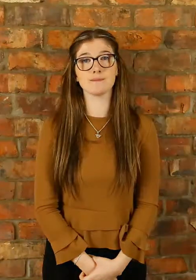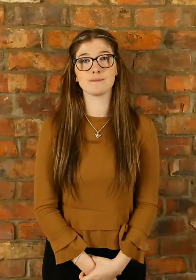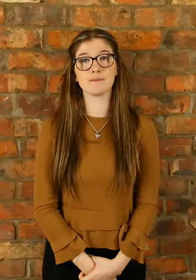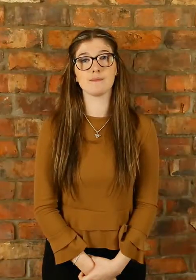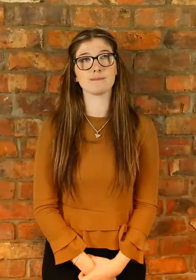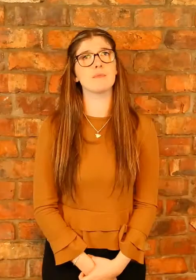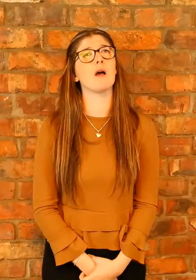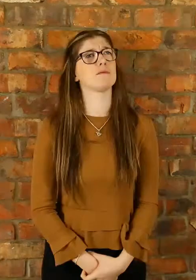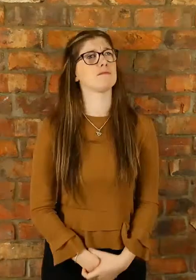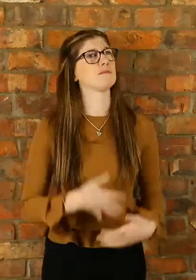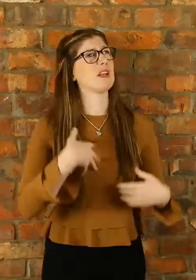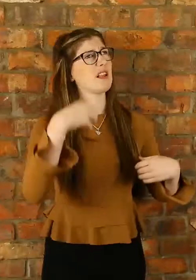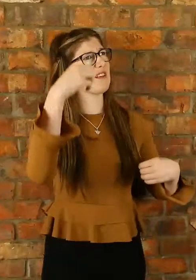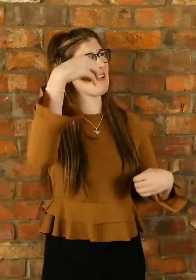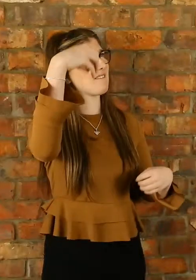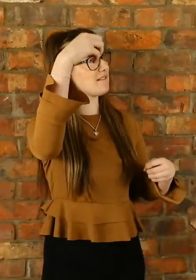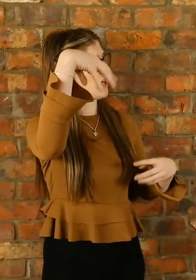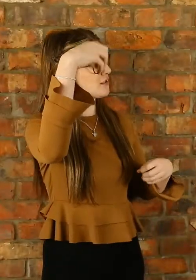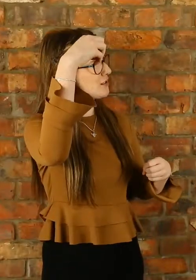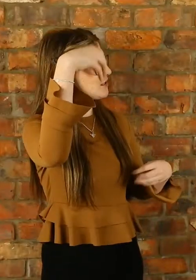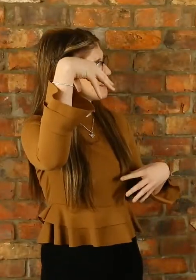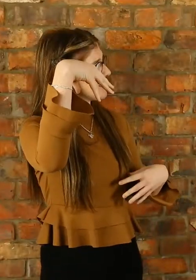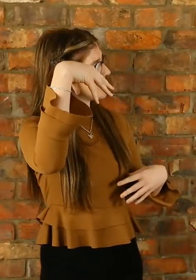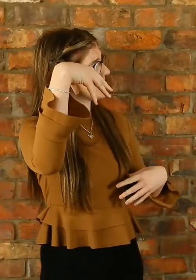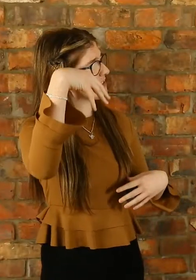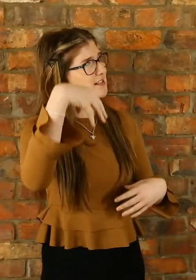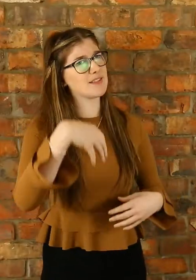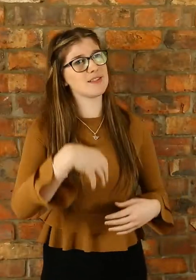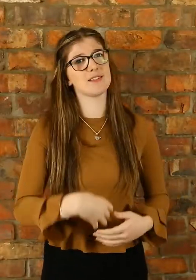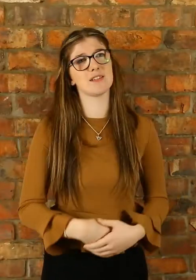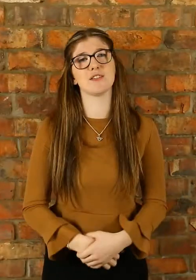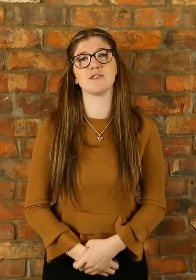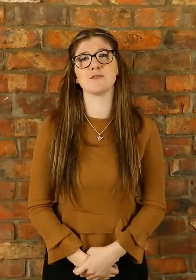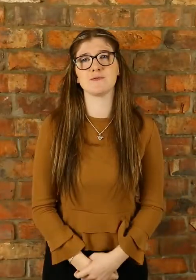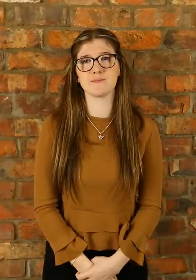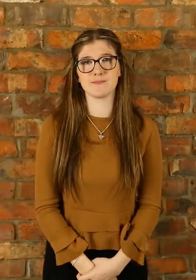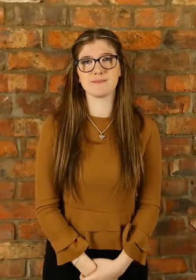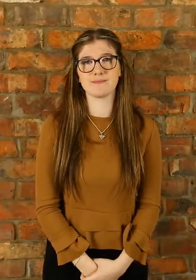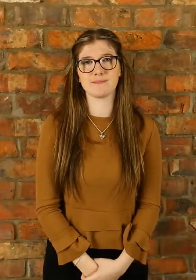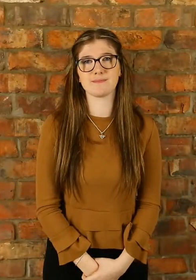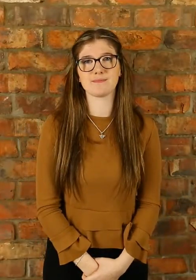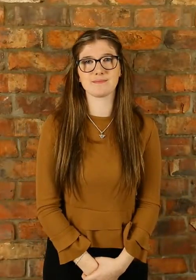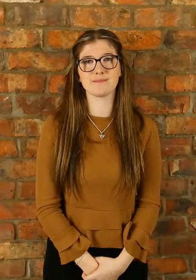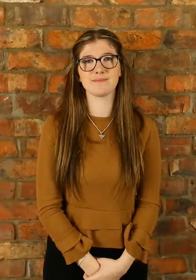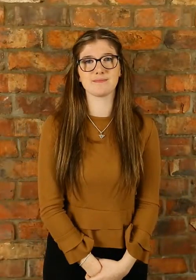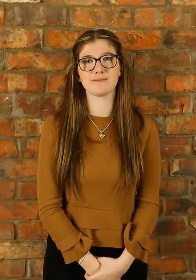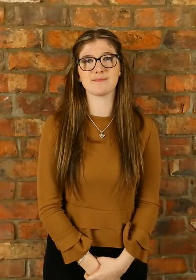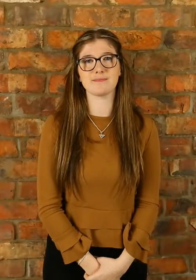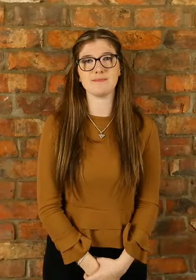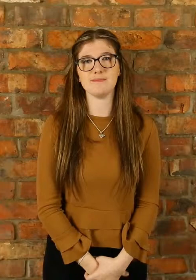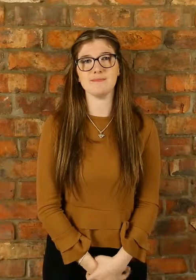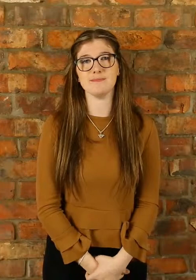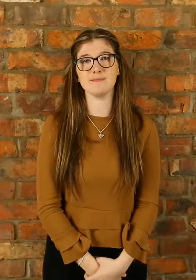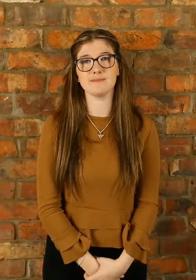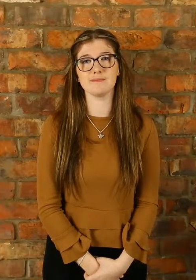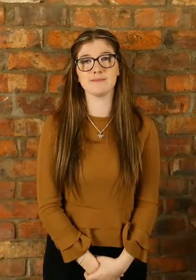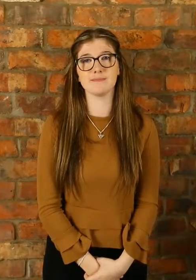Number 3, flashing the light on and off. That's a visual sign to get a deaf person's attention.